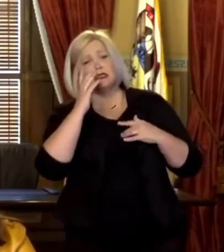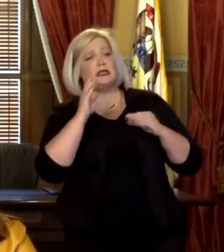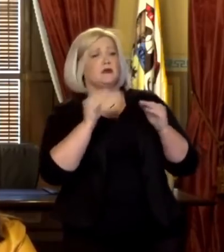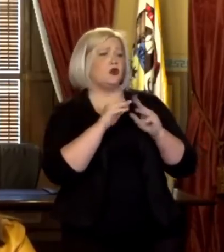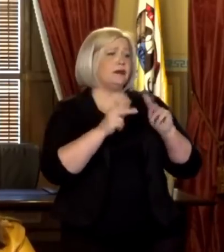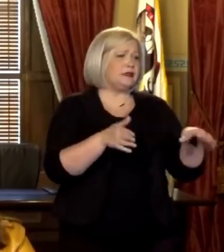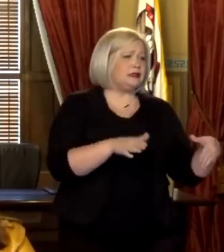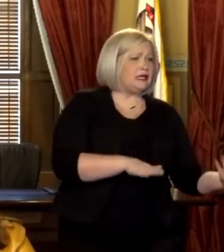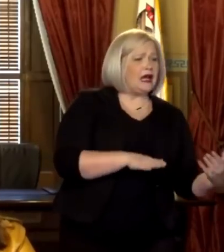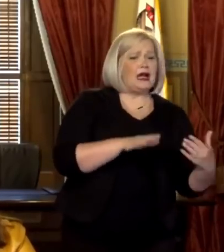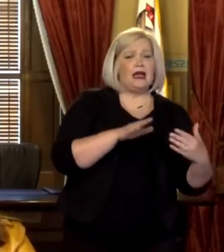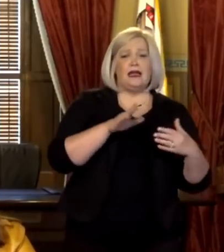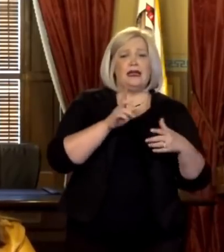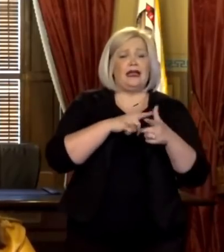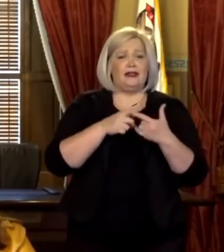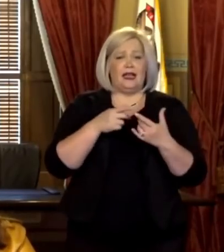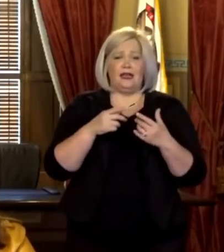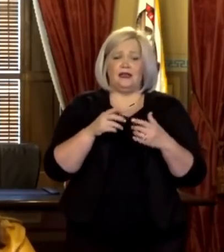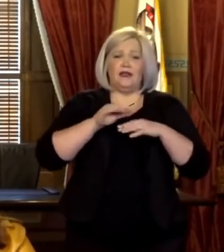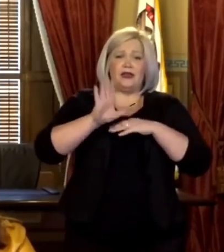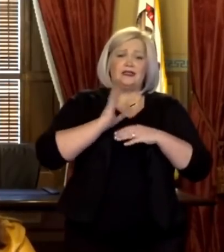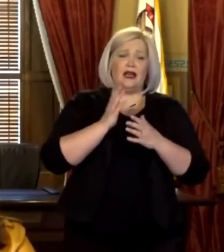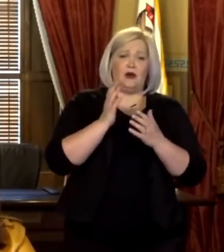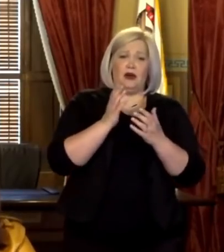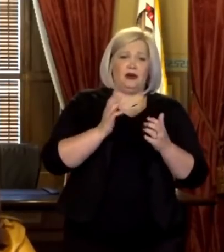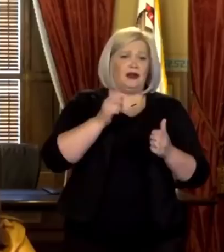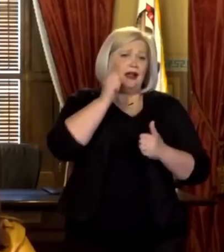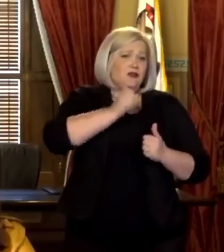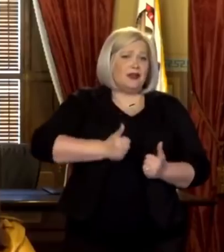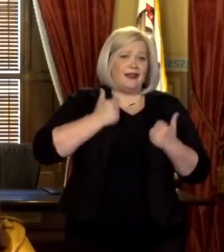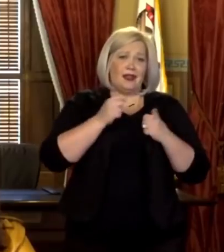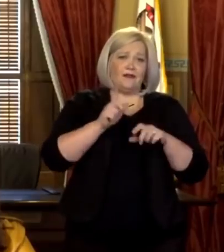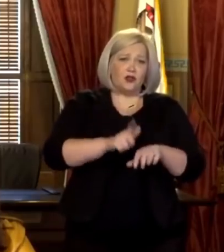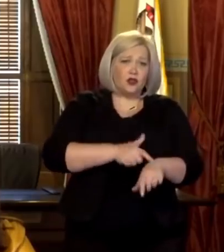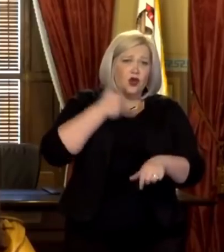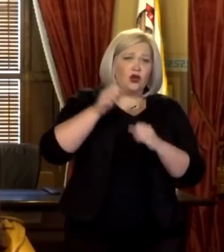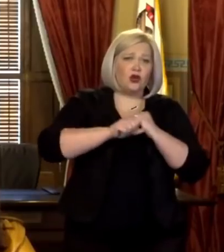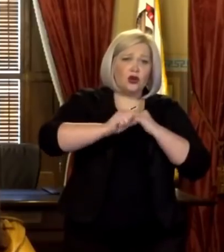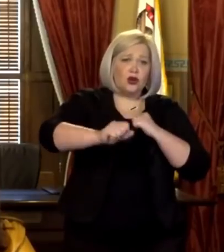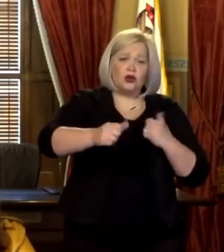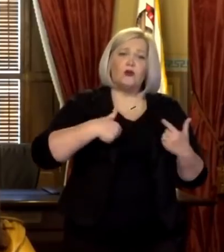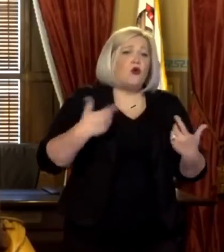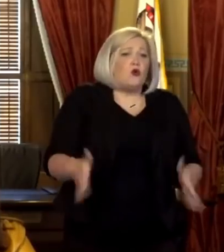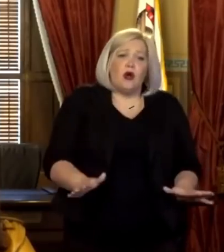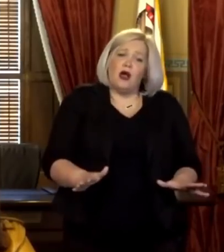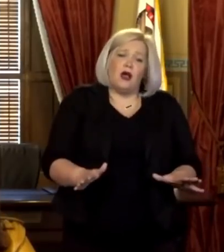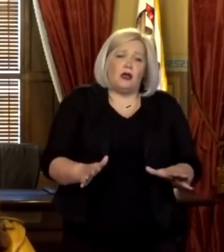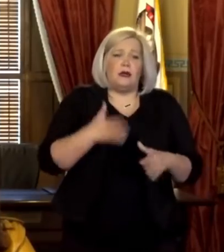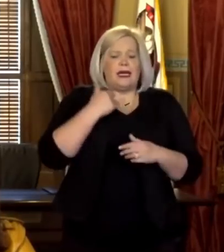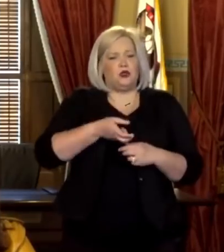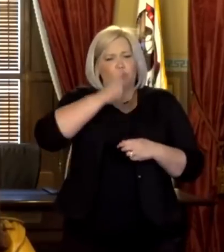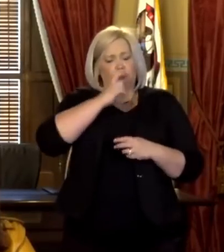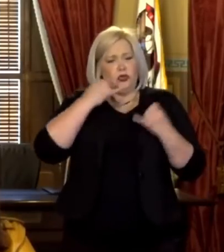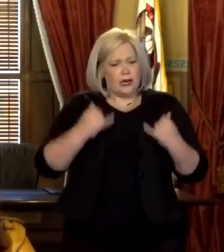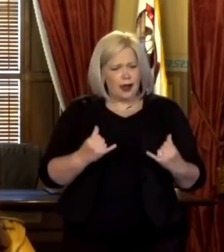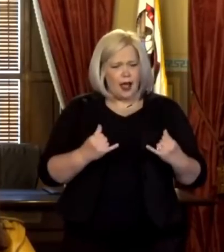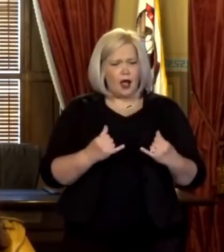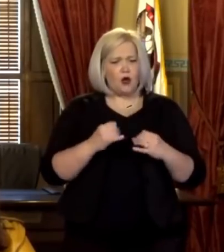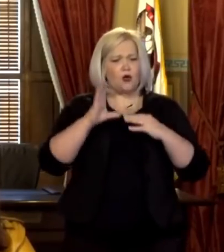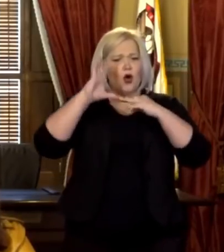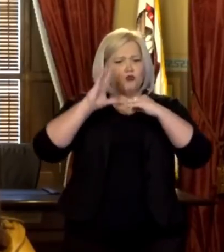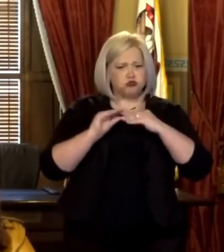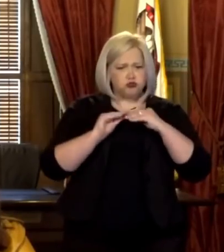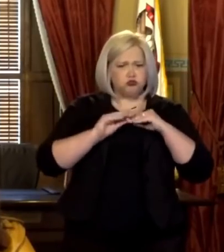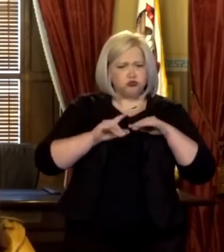can't get back to normal for a longer period of time. And so I think that's precisely why, as people have studied the issue and